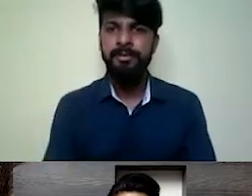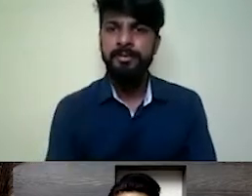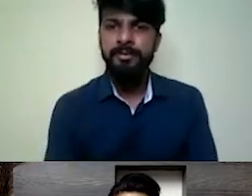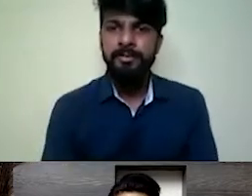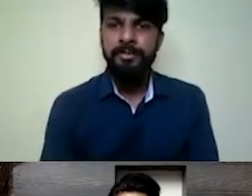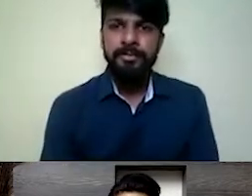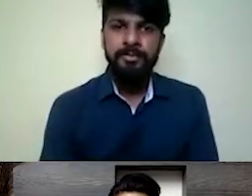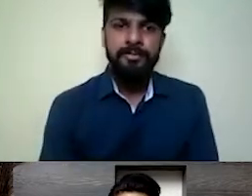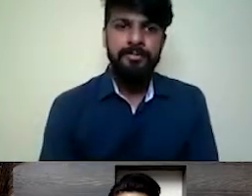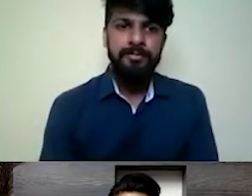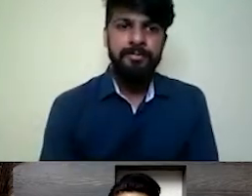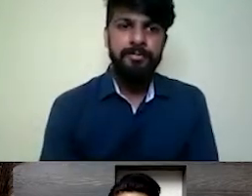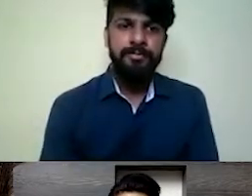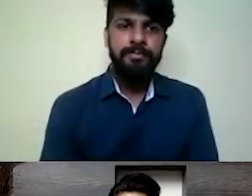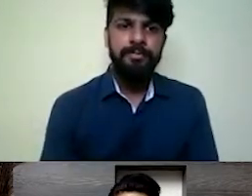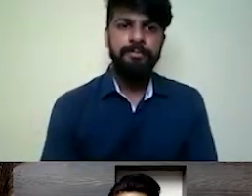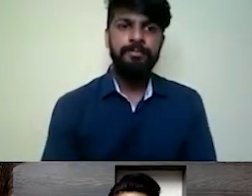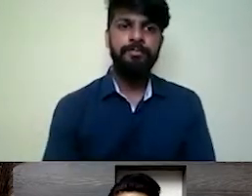Okay. Next.